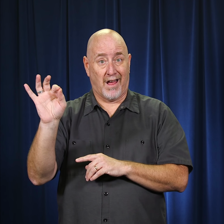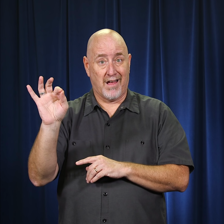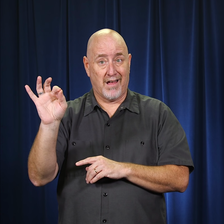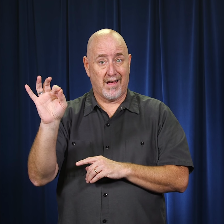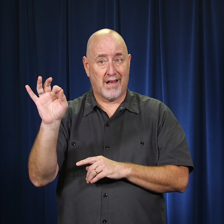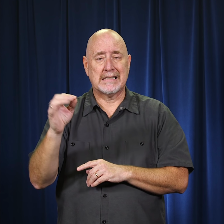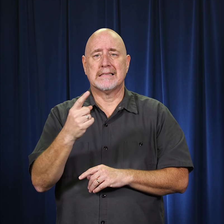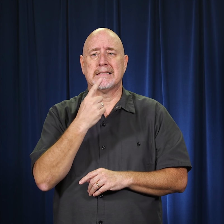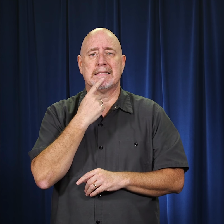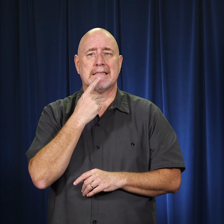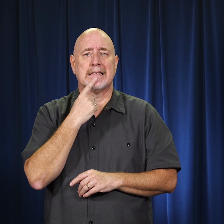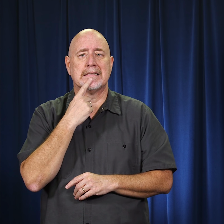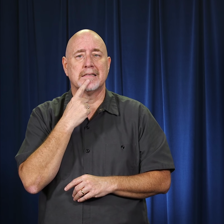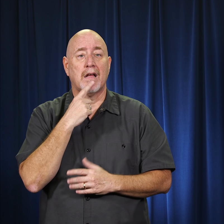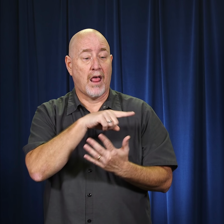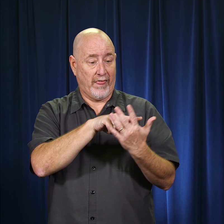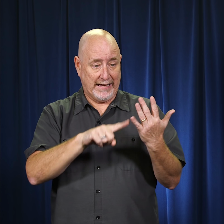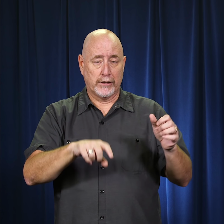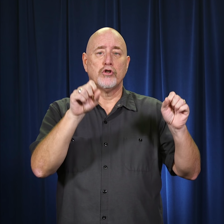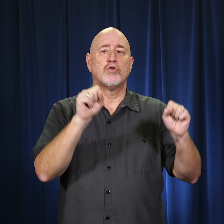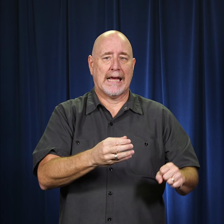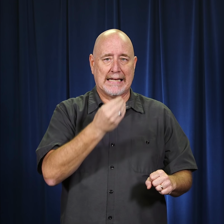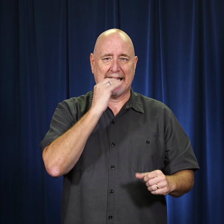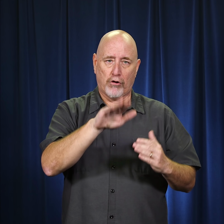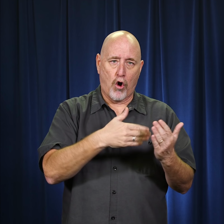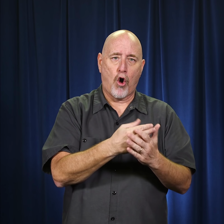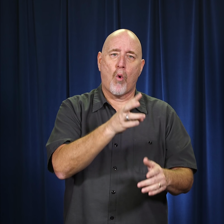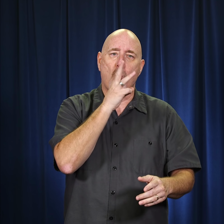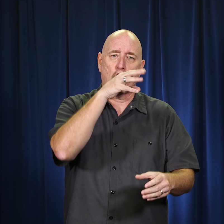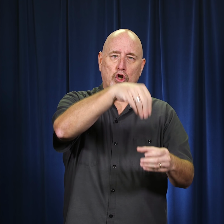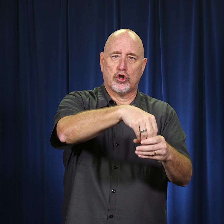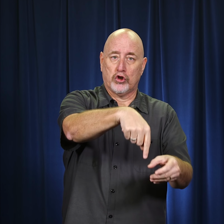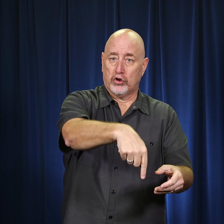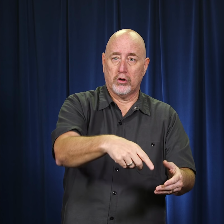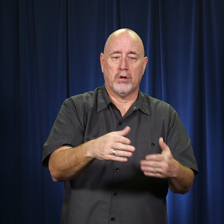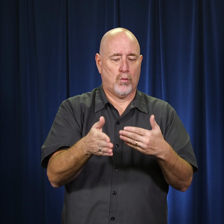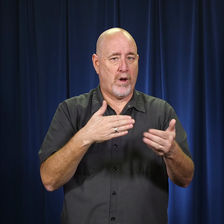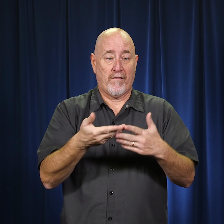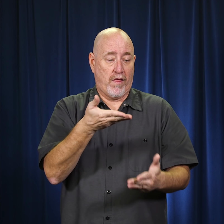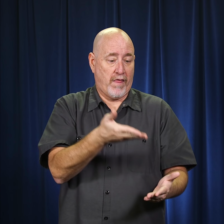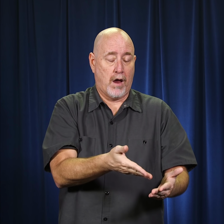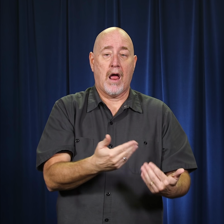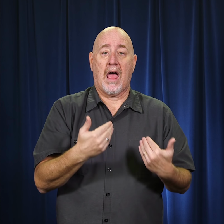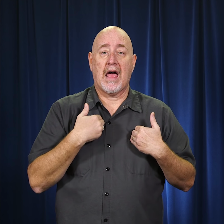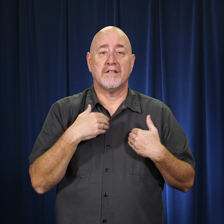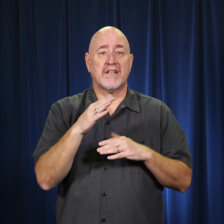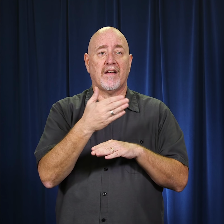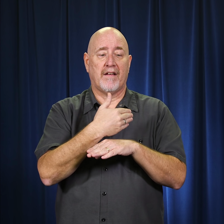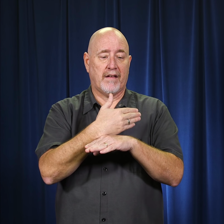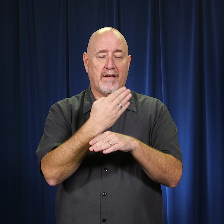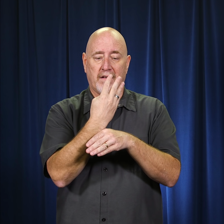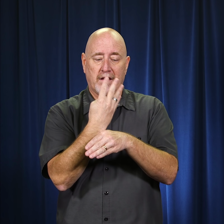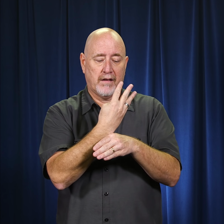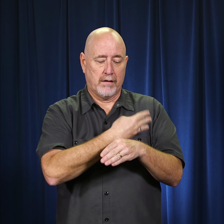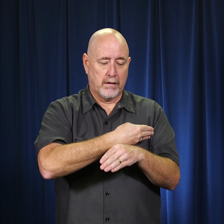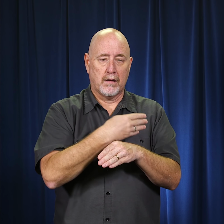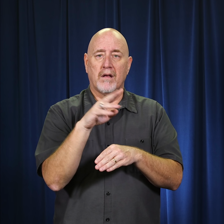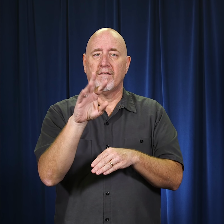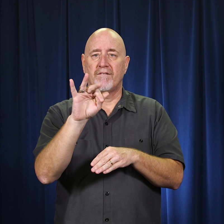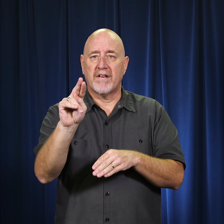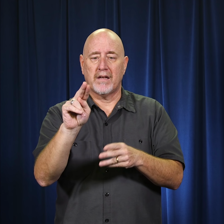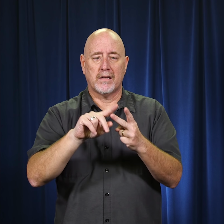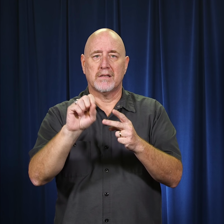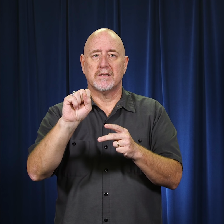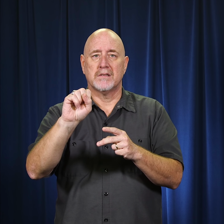in verse 9 and it says, These you may eat of all that are in the water, whatever is in the water that has fins and scales,